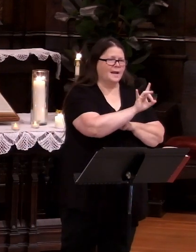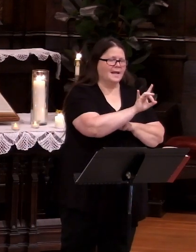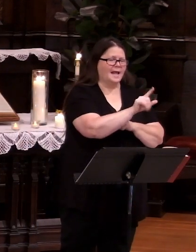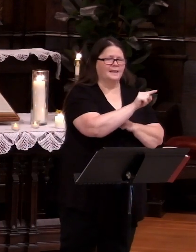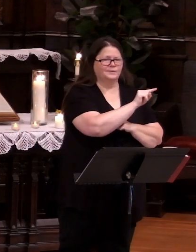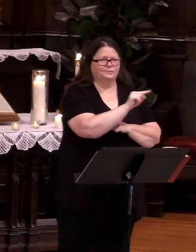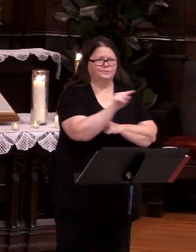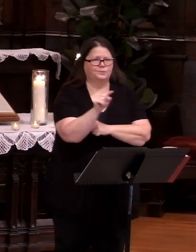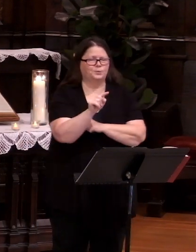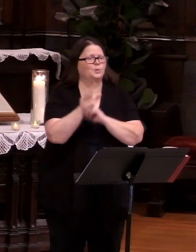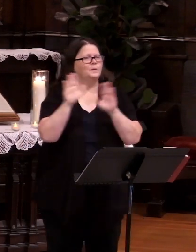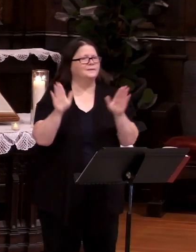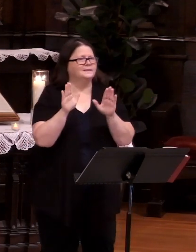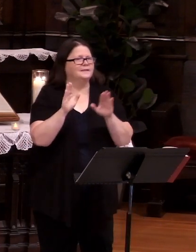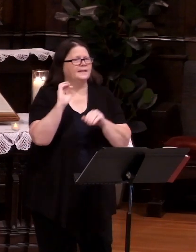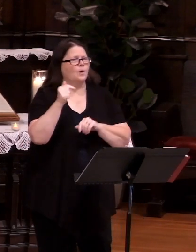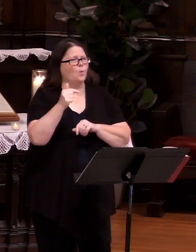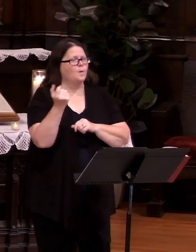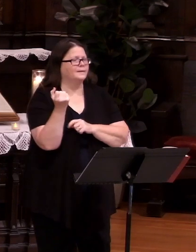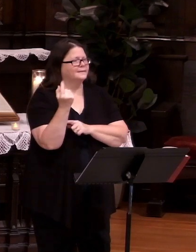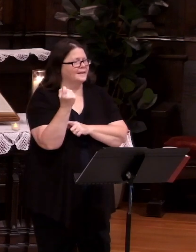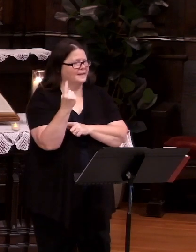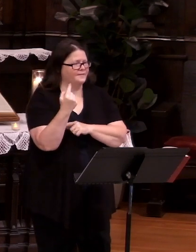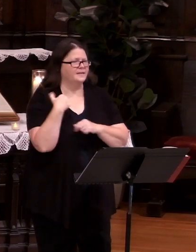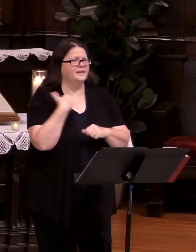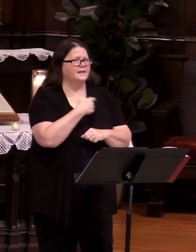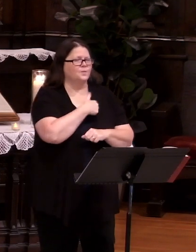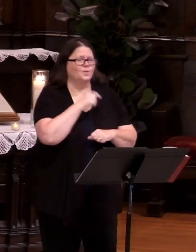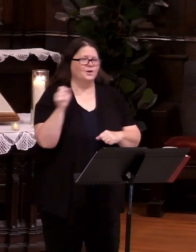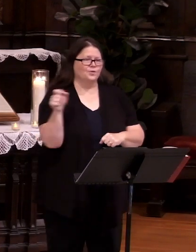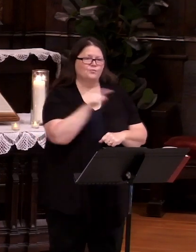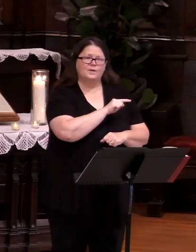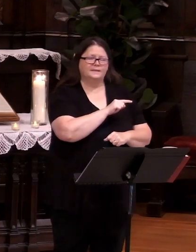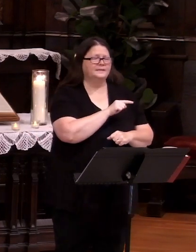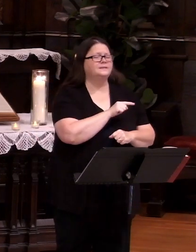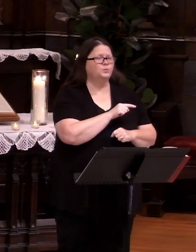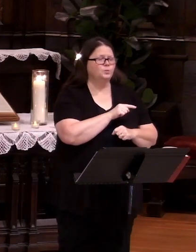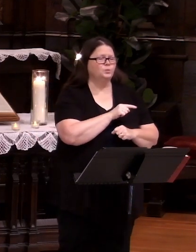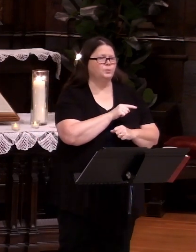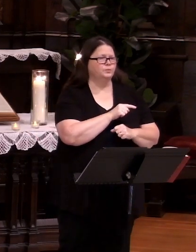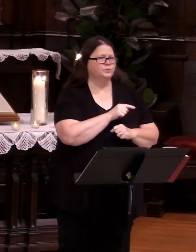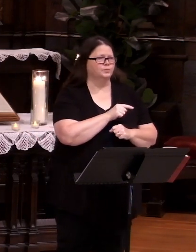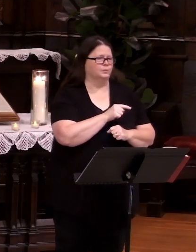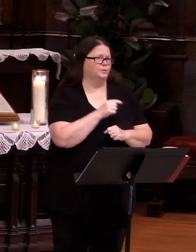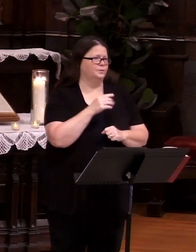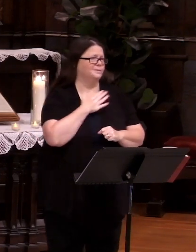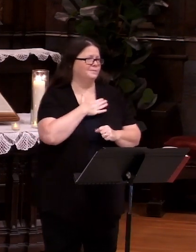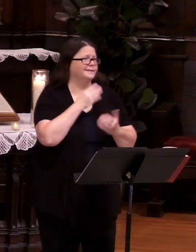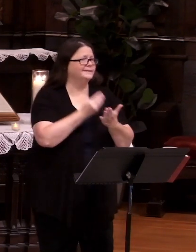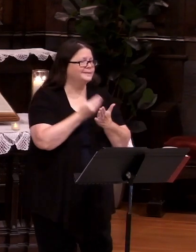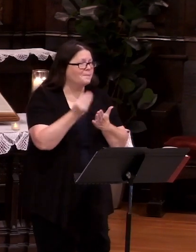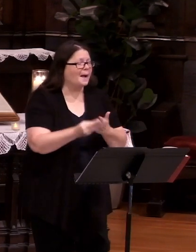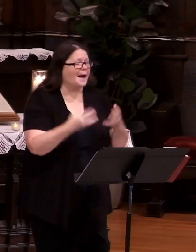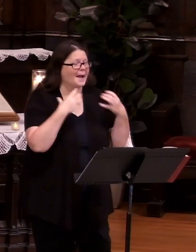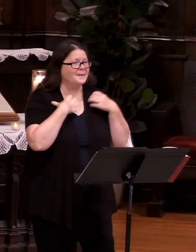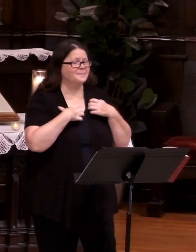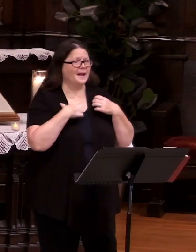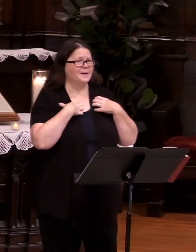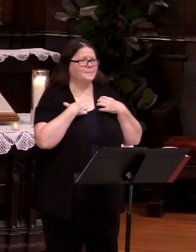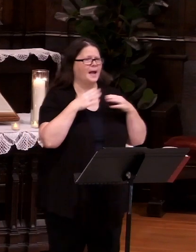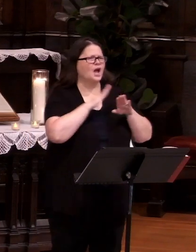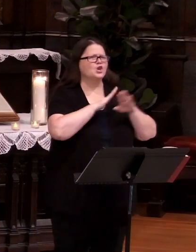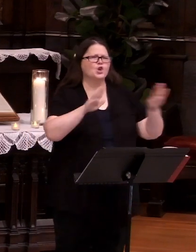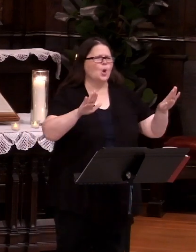through Sunday, August 11th. And we are asking folks to go ahead and purchase backpacks, no